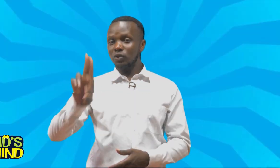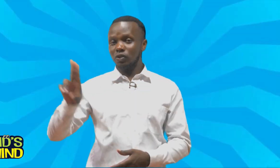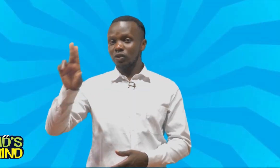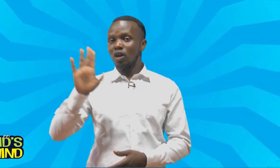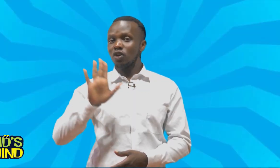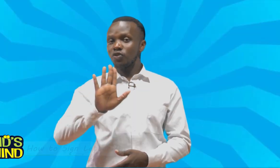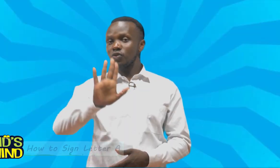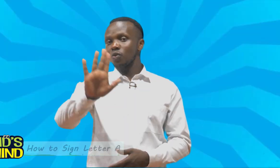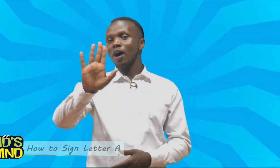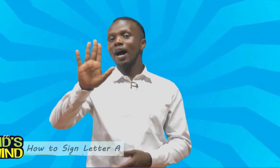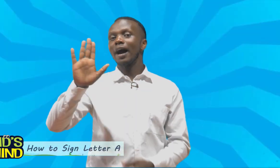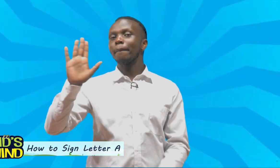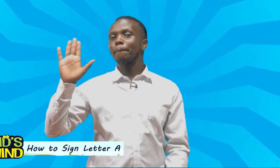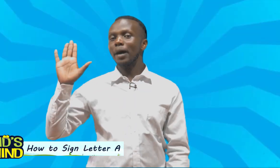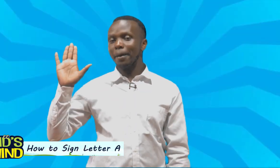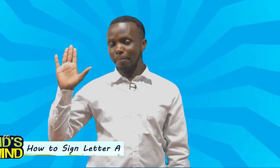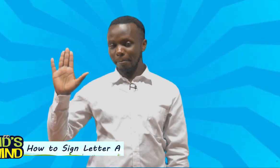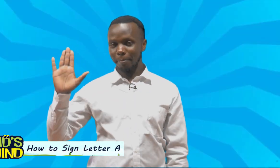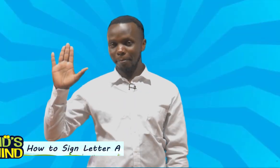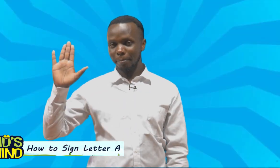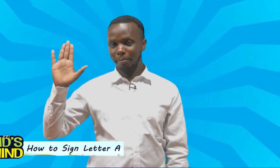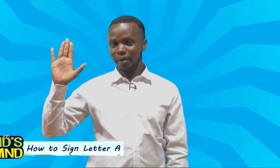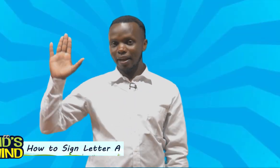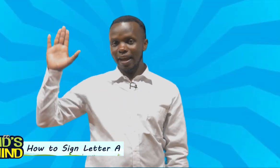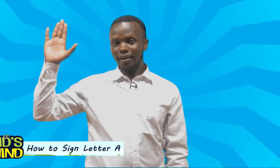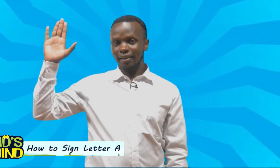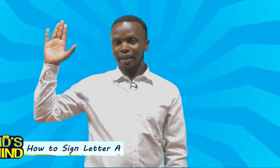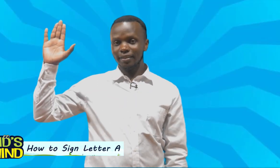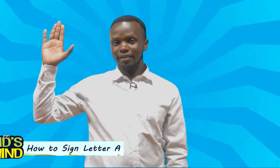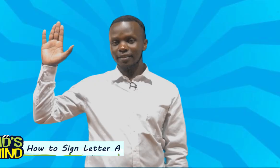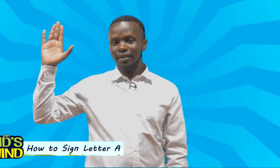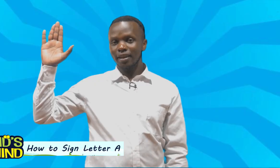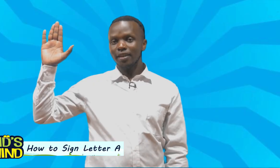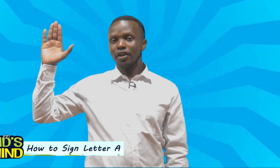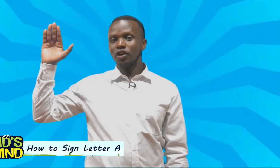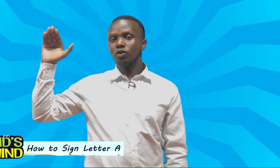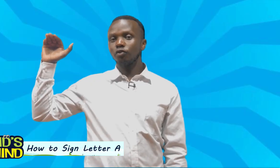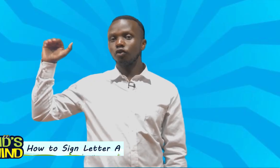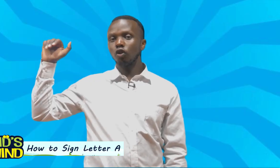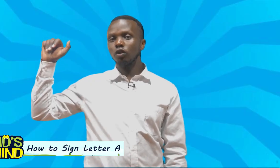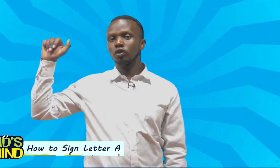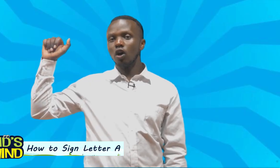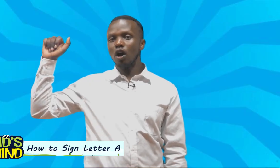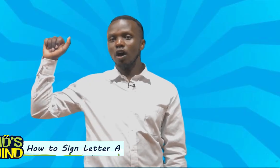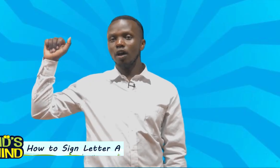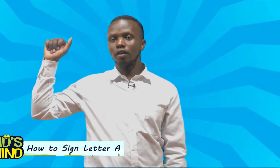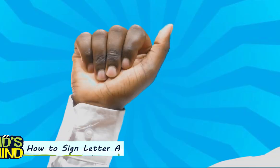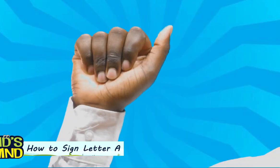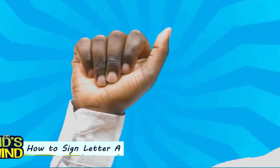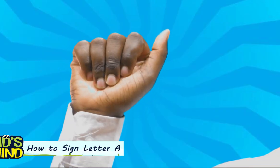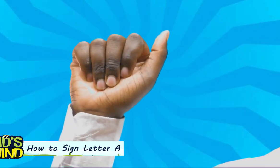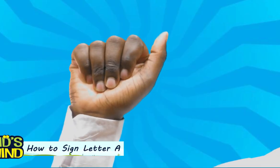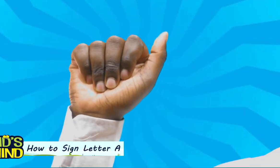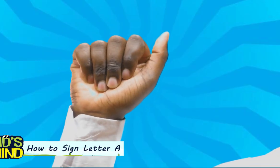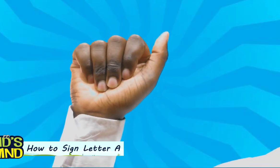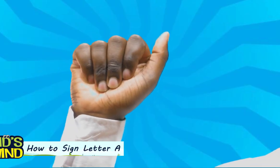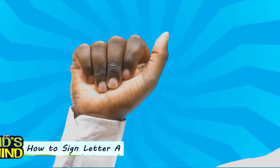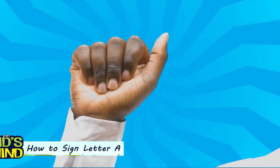use your palm like this. Then you fold all fingers, the 4 of